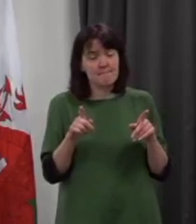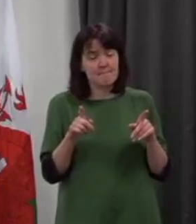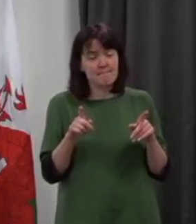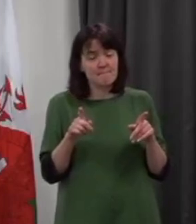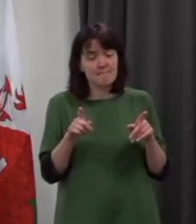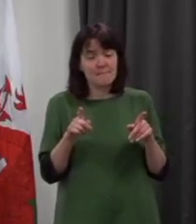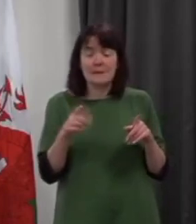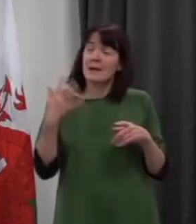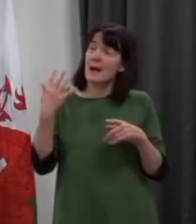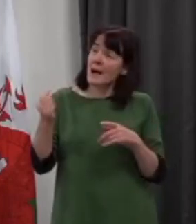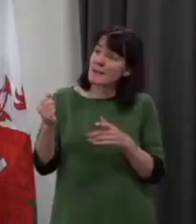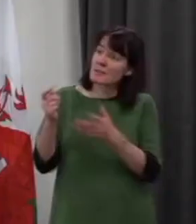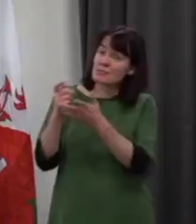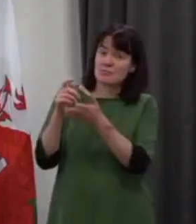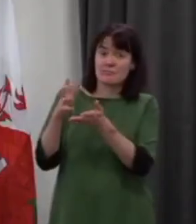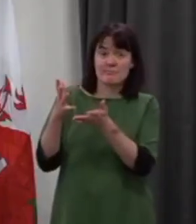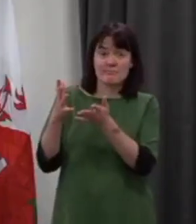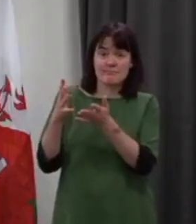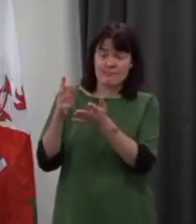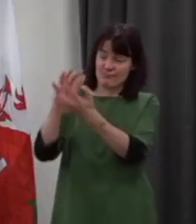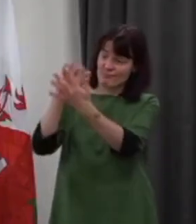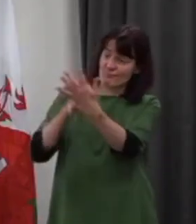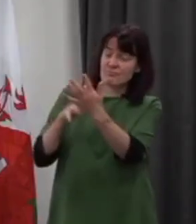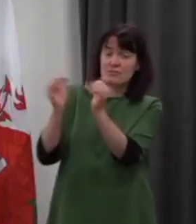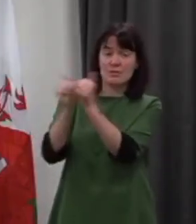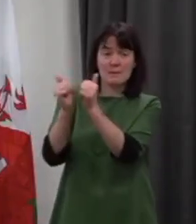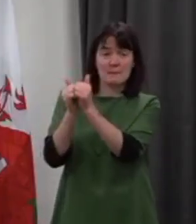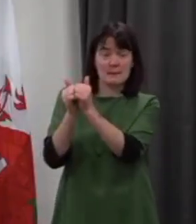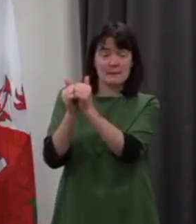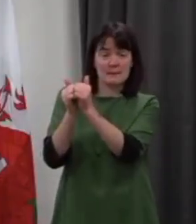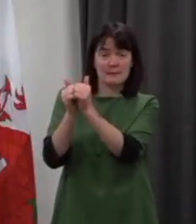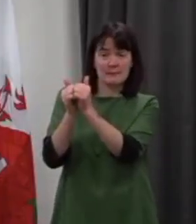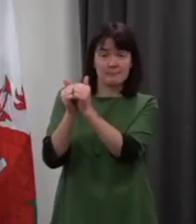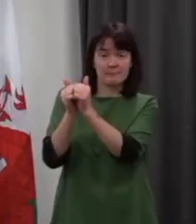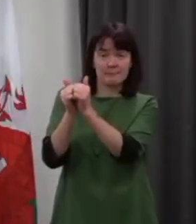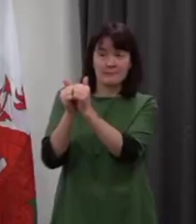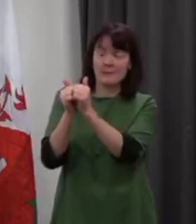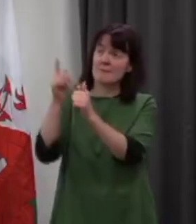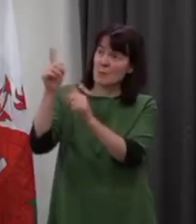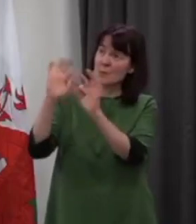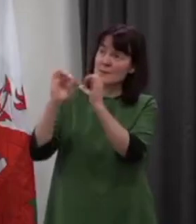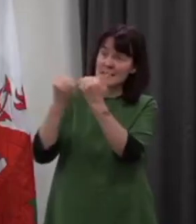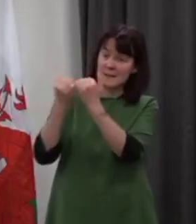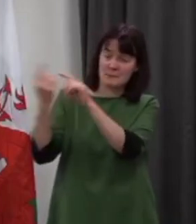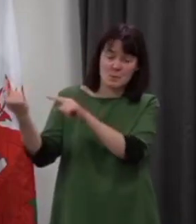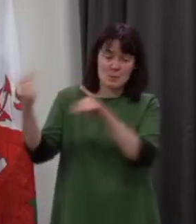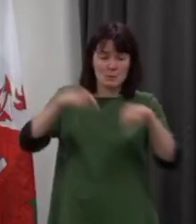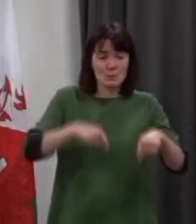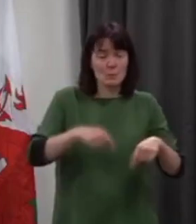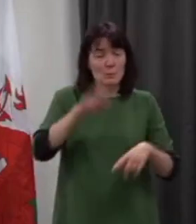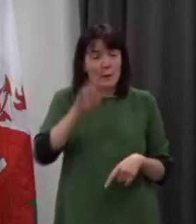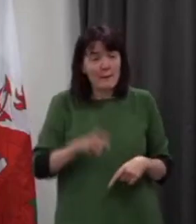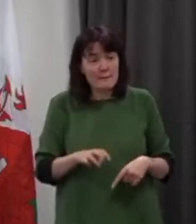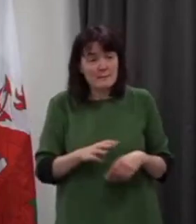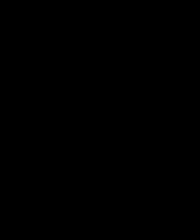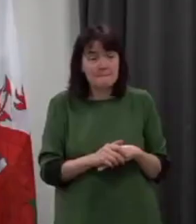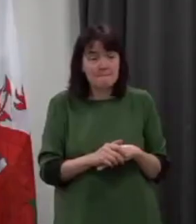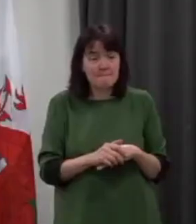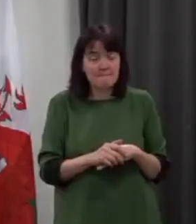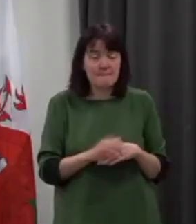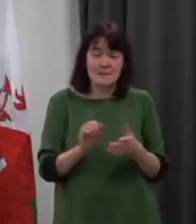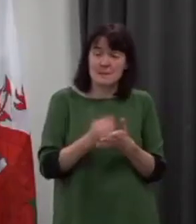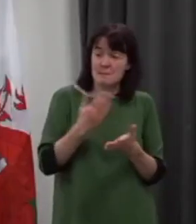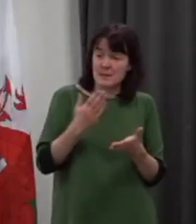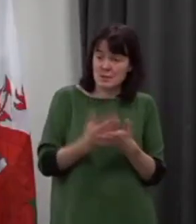agreement, as I said in answer to Felicity's earlier question, for that team to come to Wales and to make sure that that